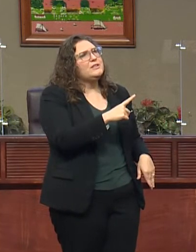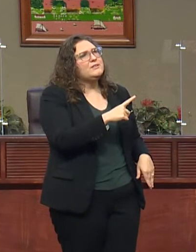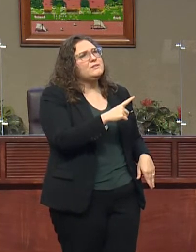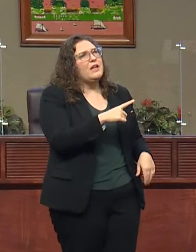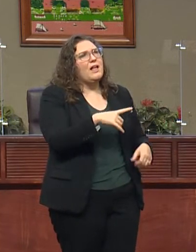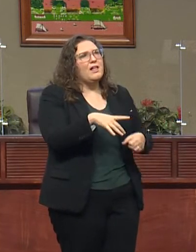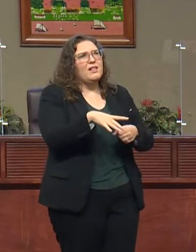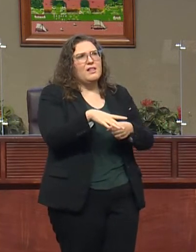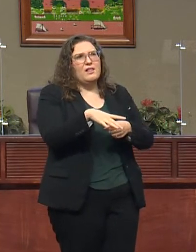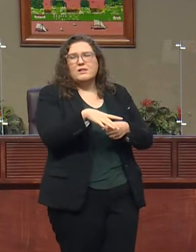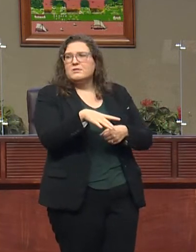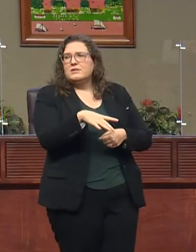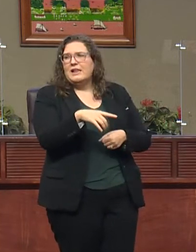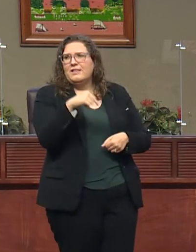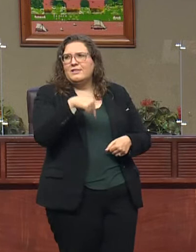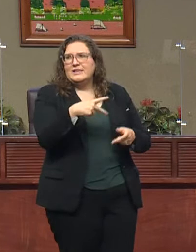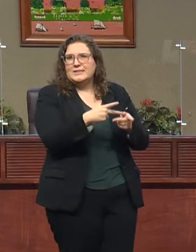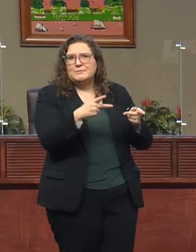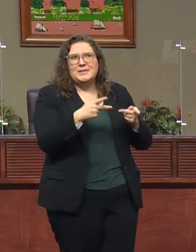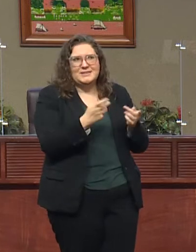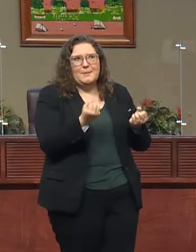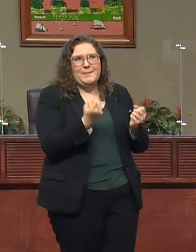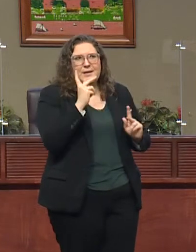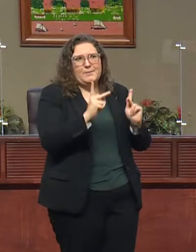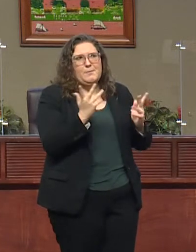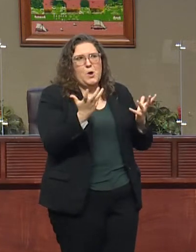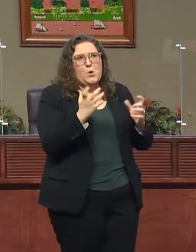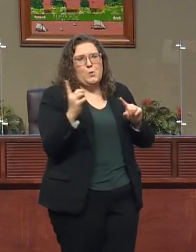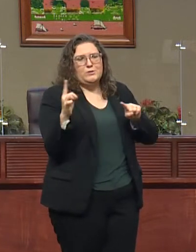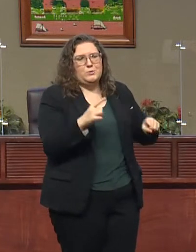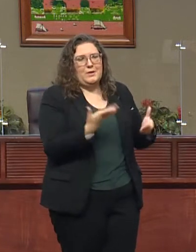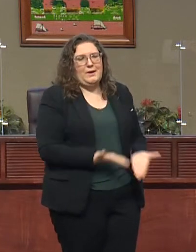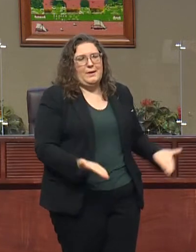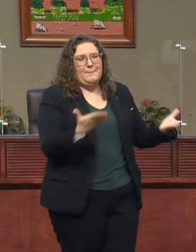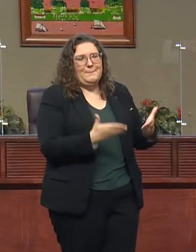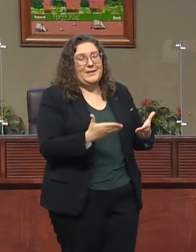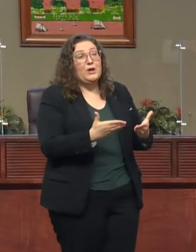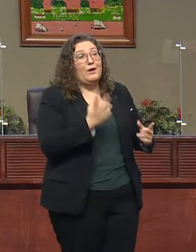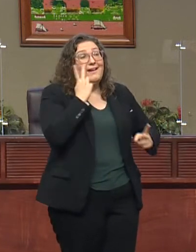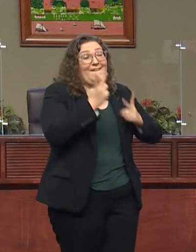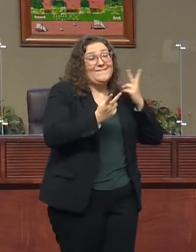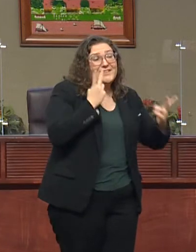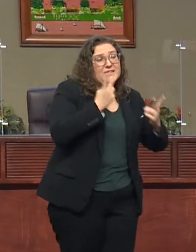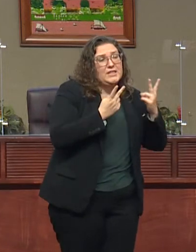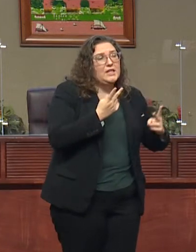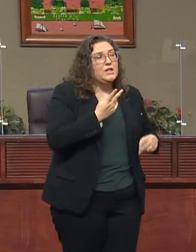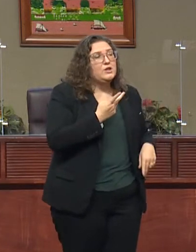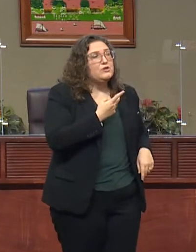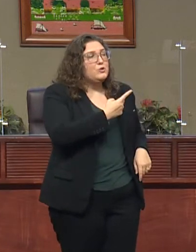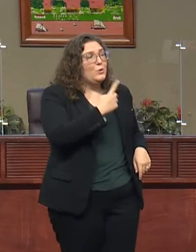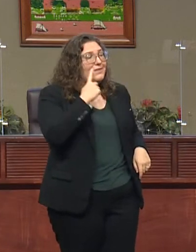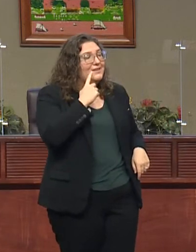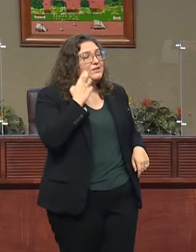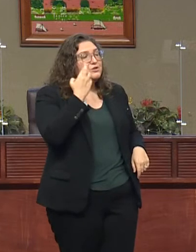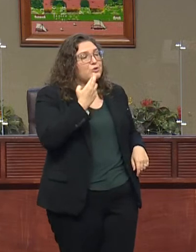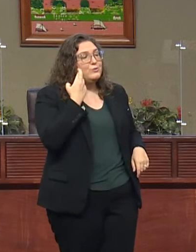a destination for tourists impact its ability to reduce safety mandates? Will that play a role?